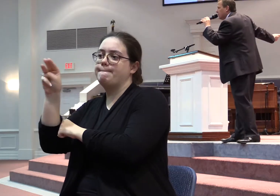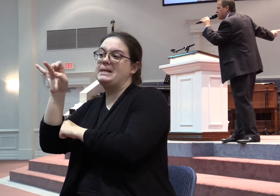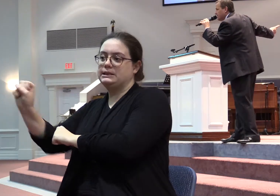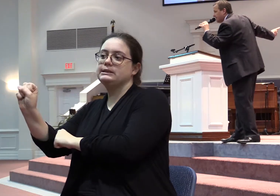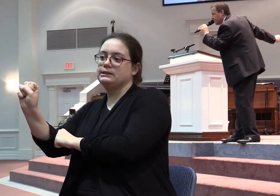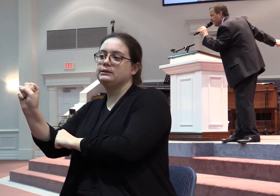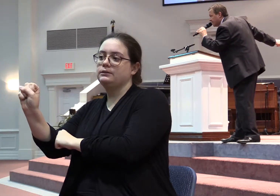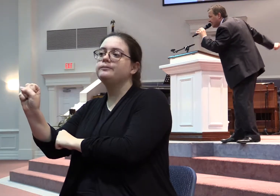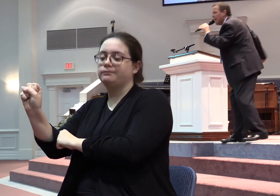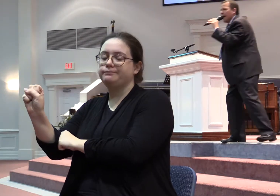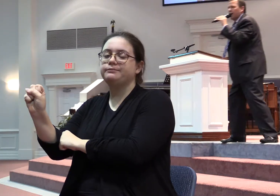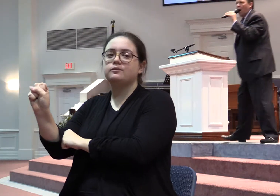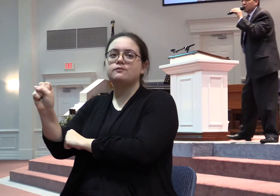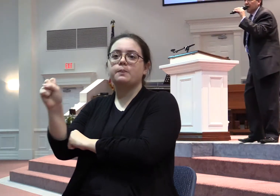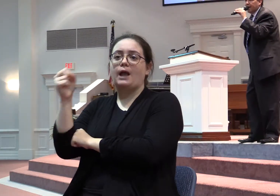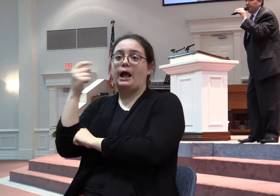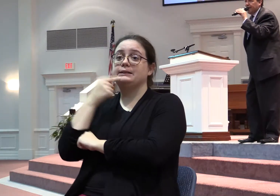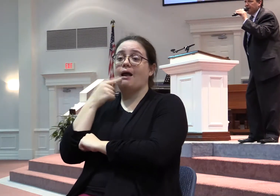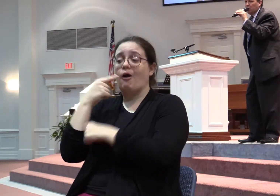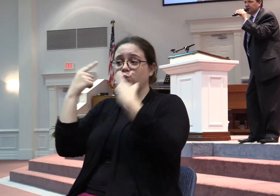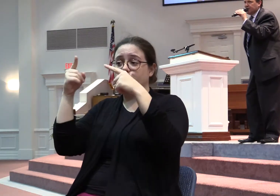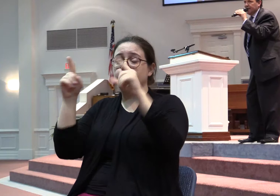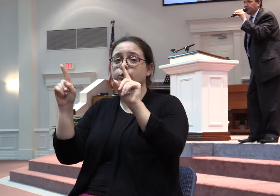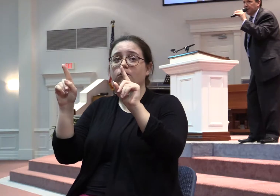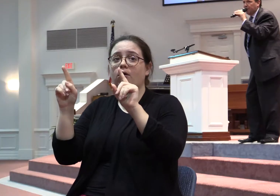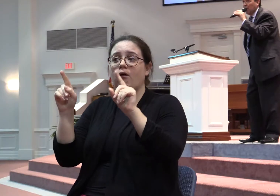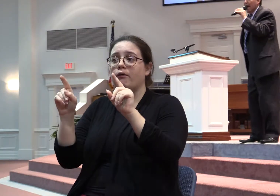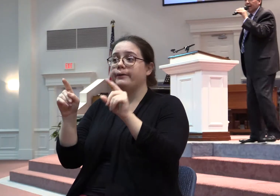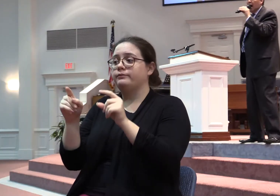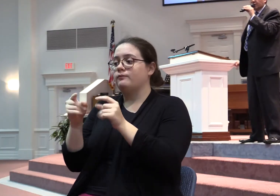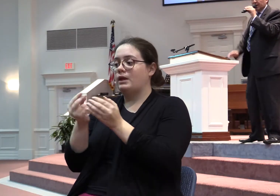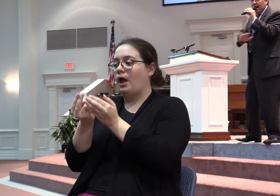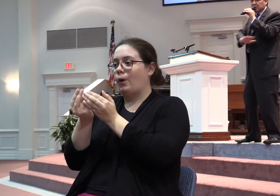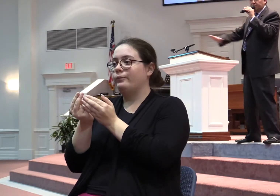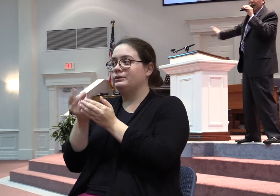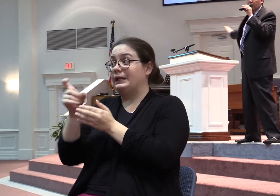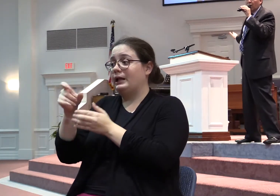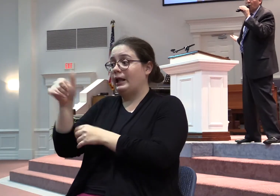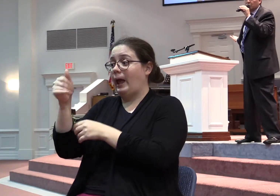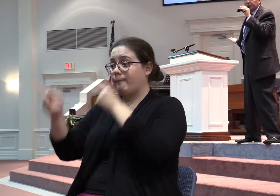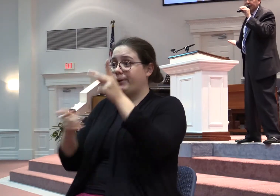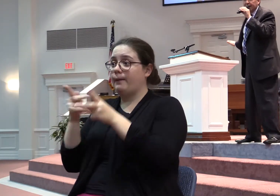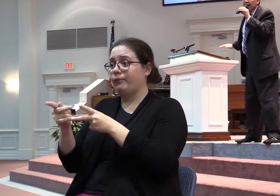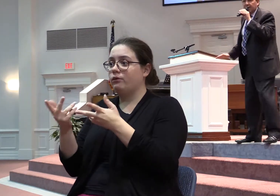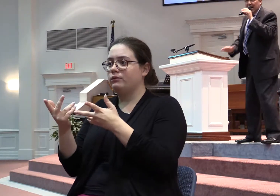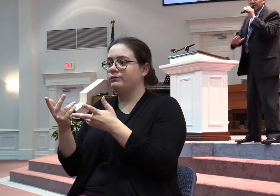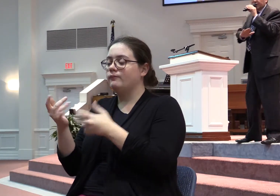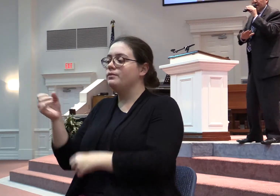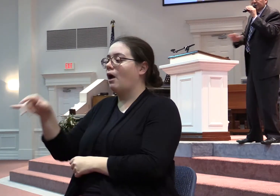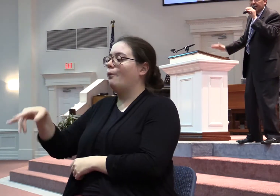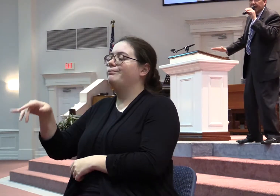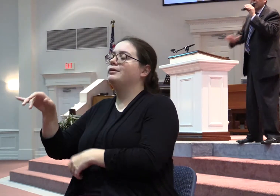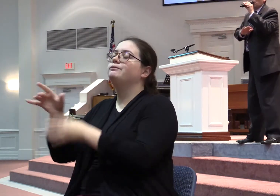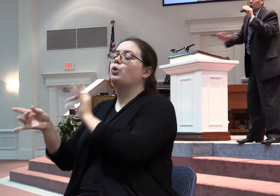he was a success. And all Sodom needed was 10 people. And God said, city if I just